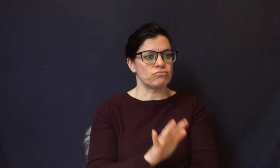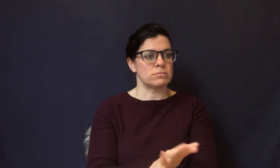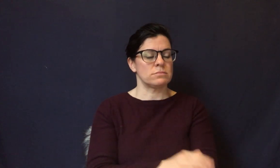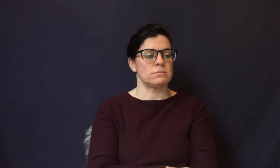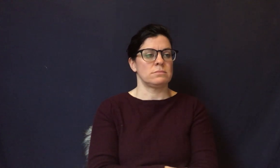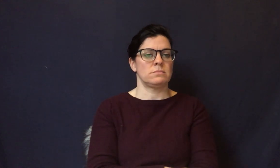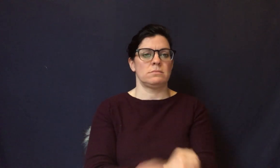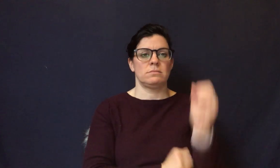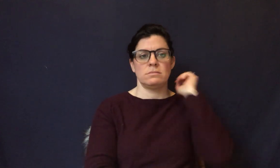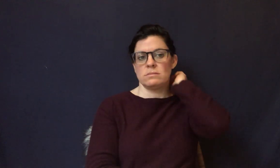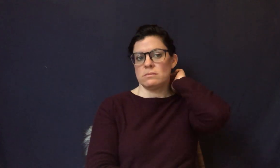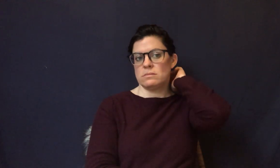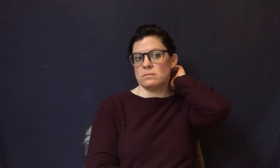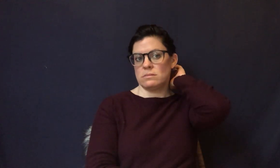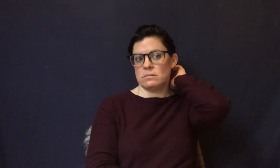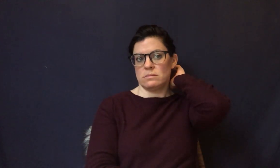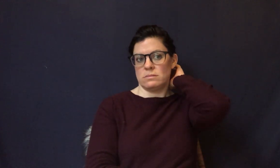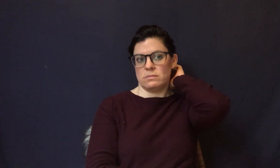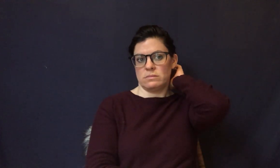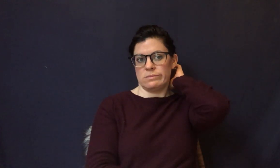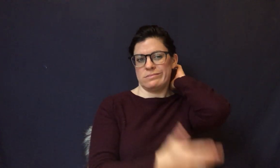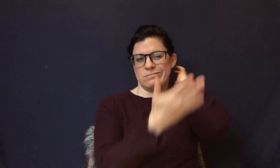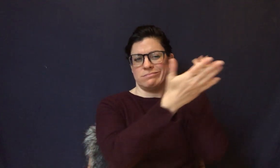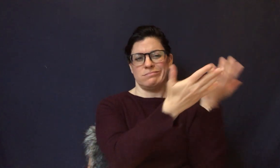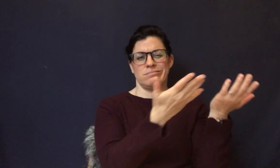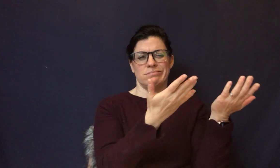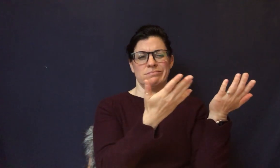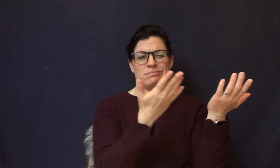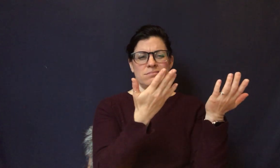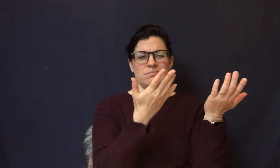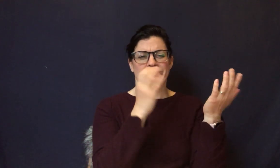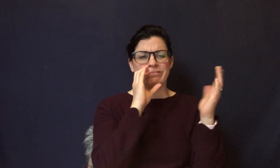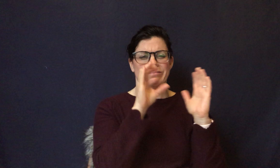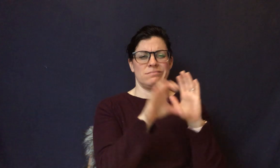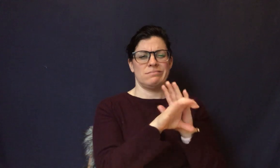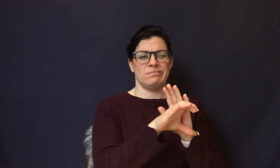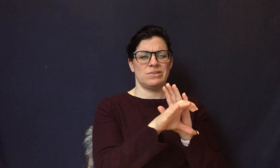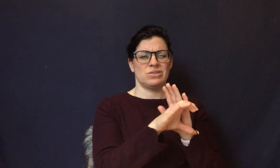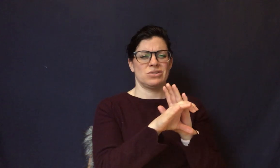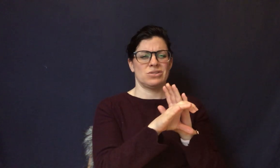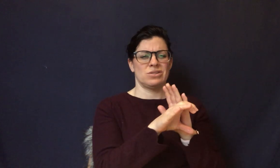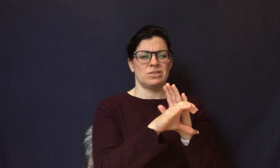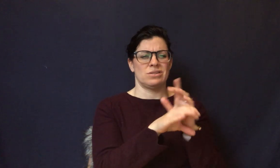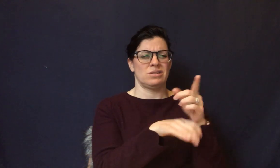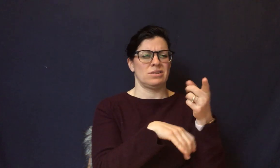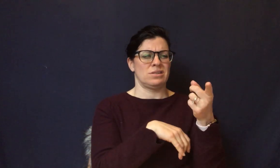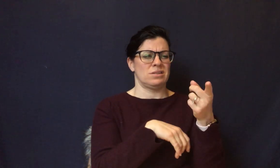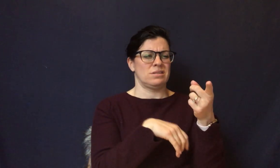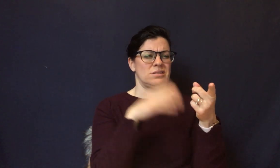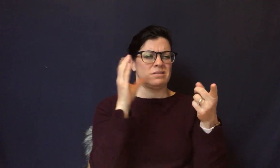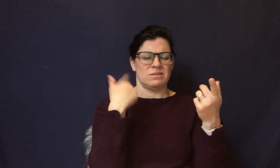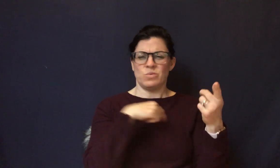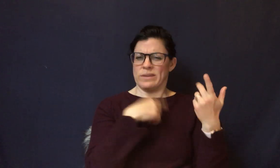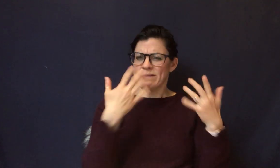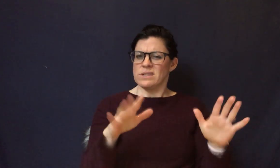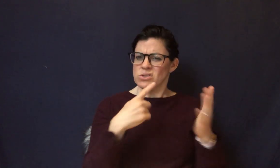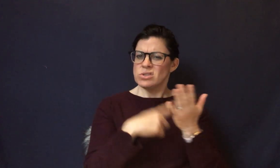Oh, they're just showing the picture. Why would they show the picture there? Confined space. I don't know. That's weird. Let me go back another page.